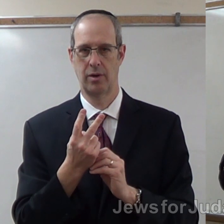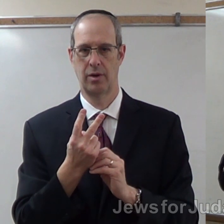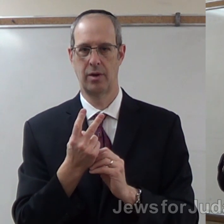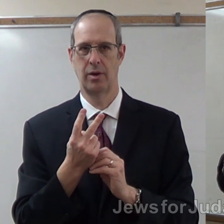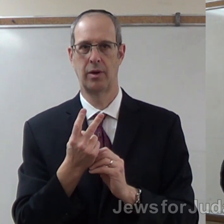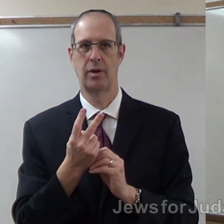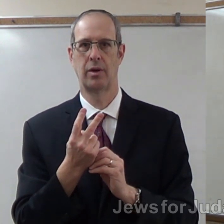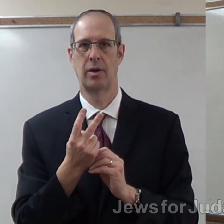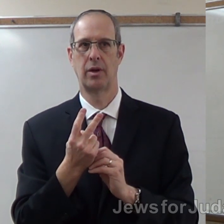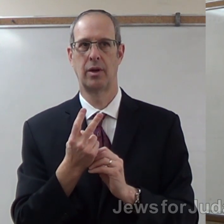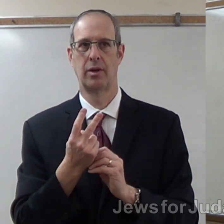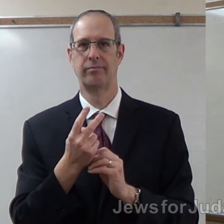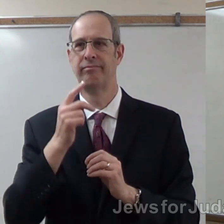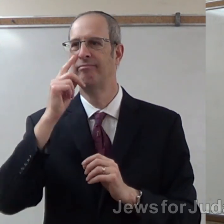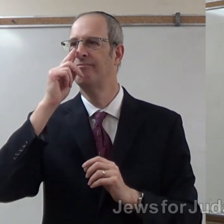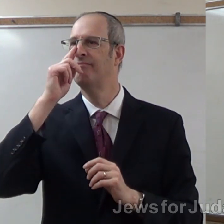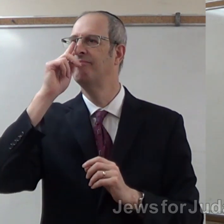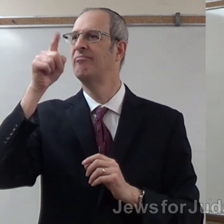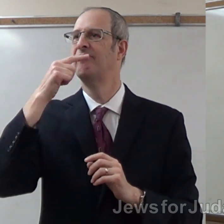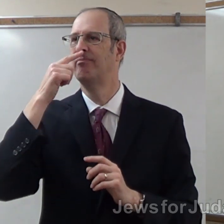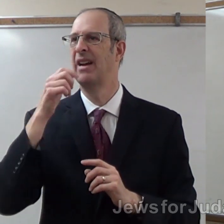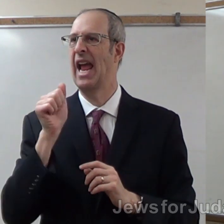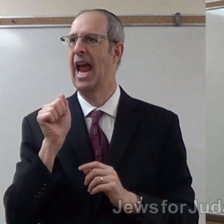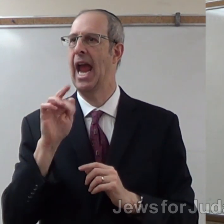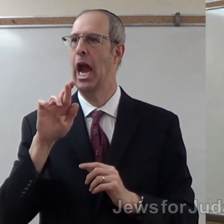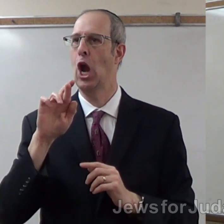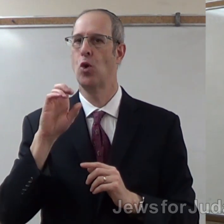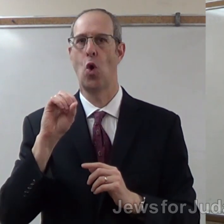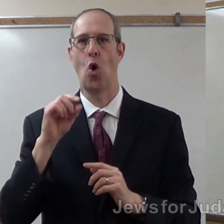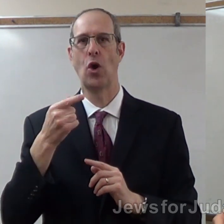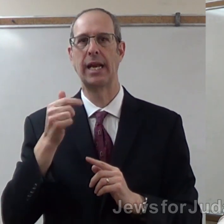is arrogance.